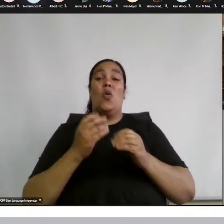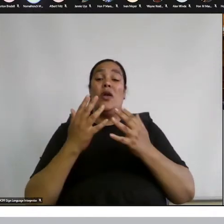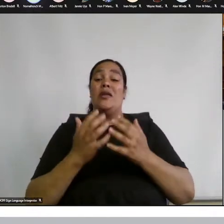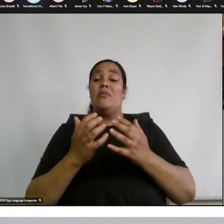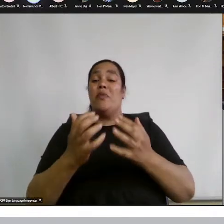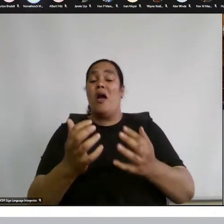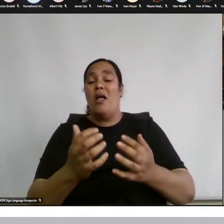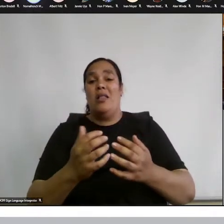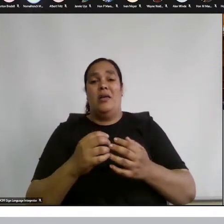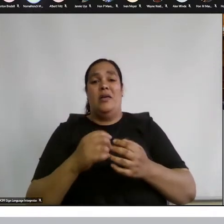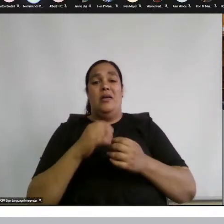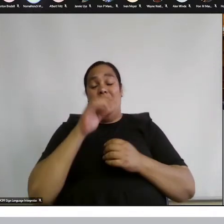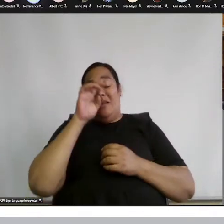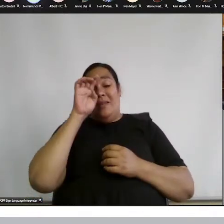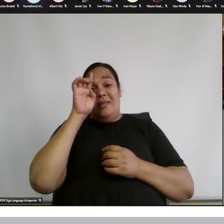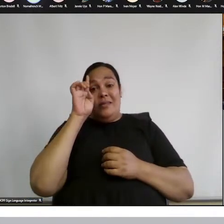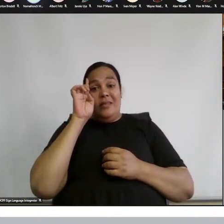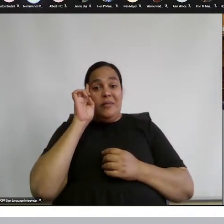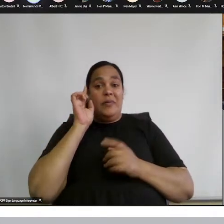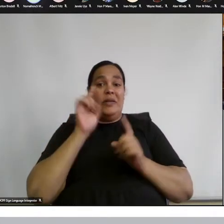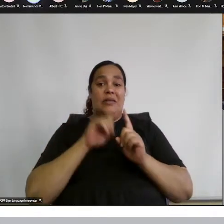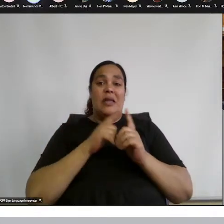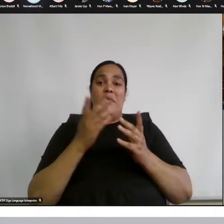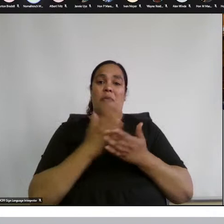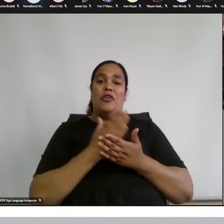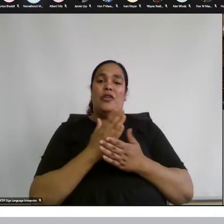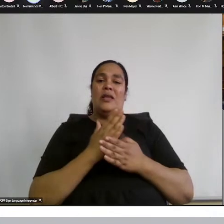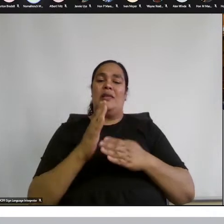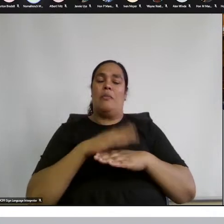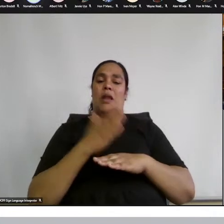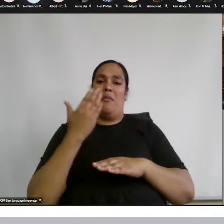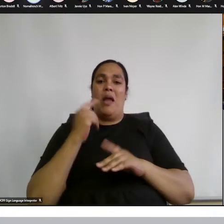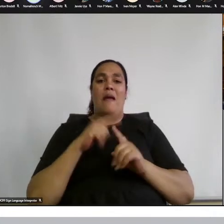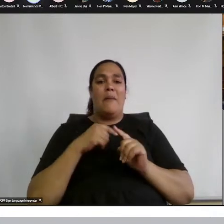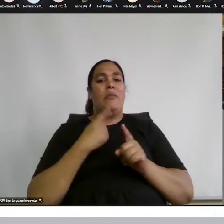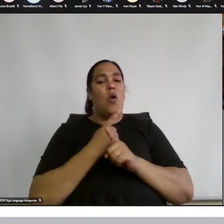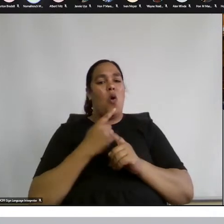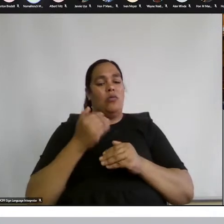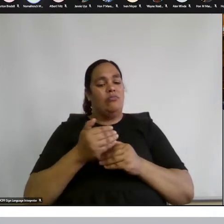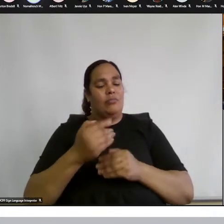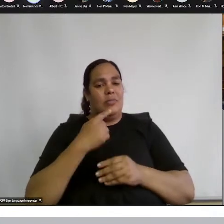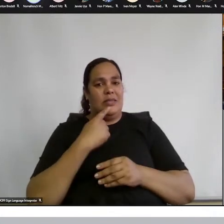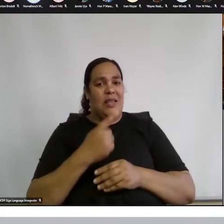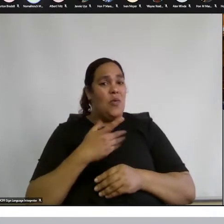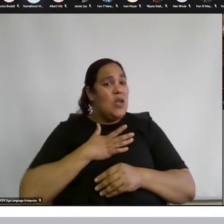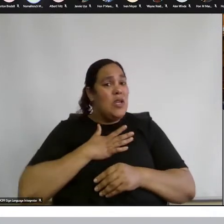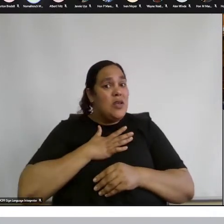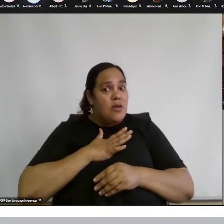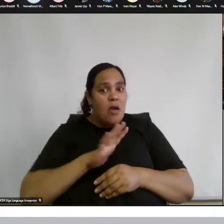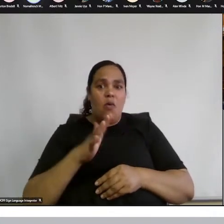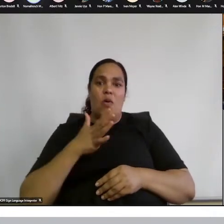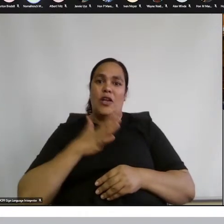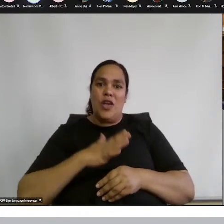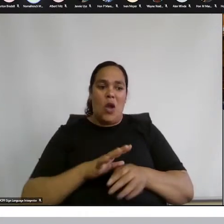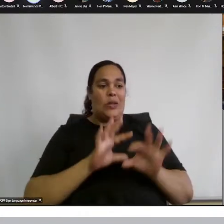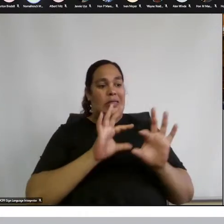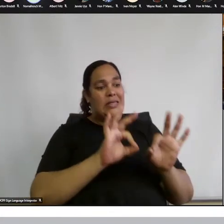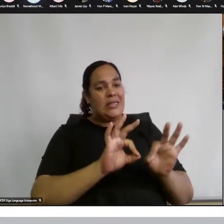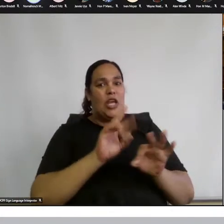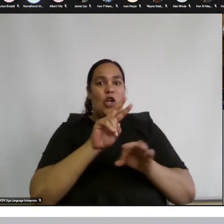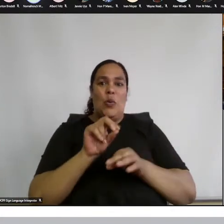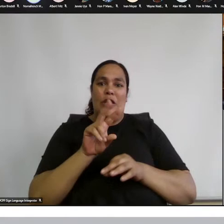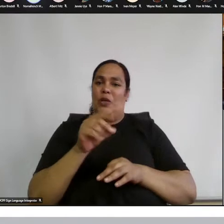Premier probably might even have said also this is some time, but keep on saying that we don't want the 2020